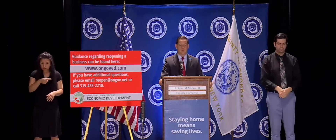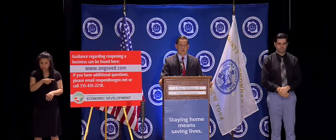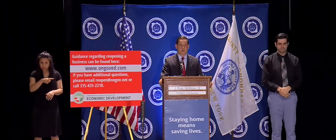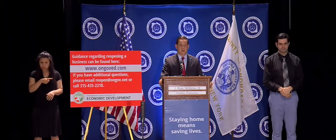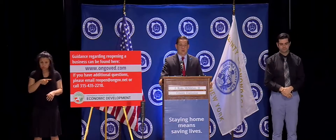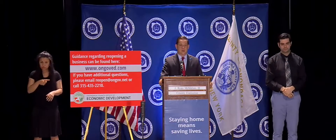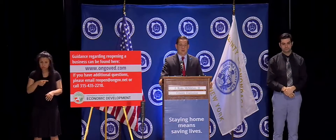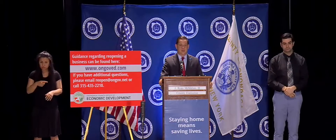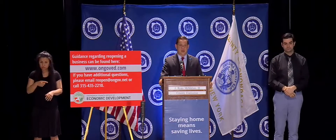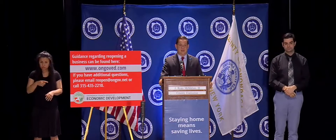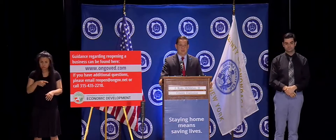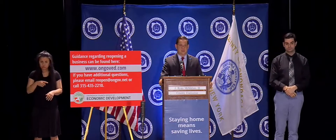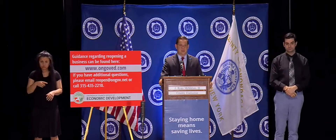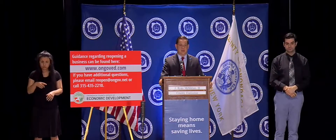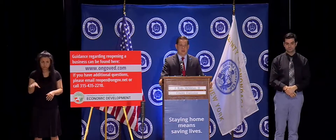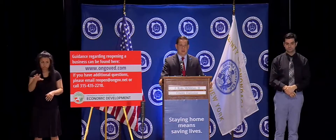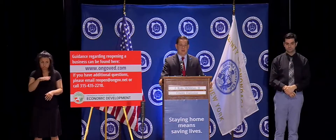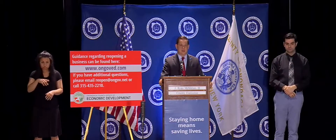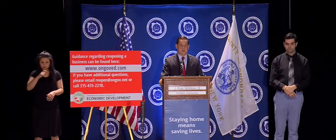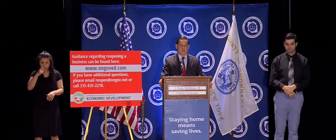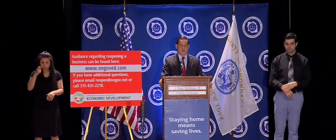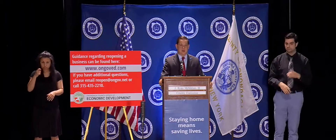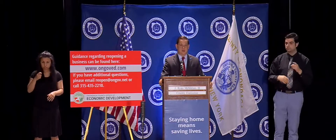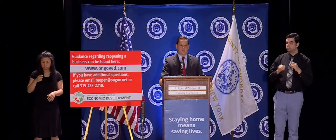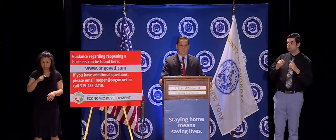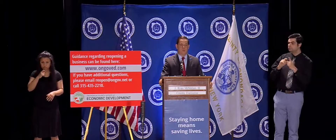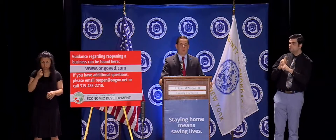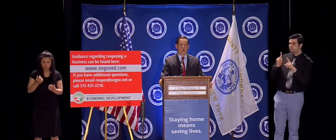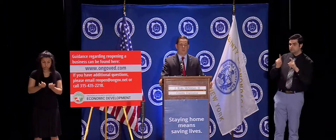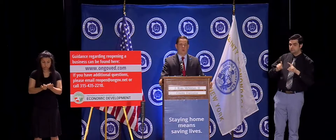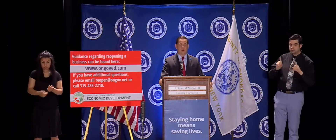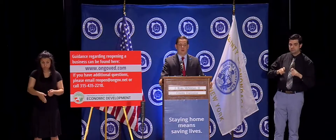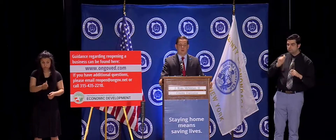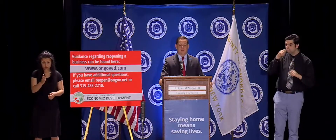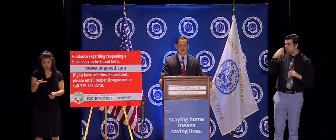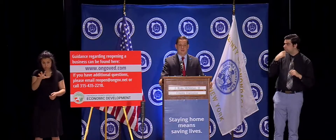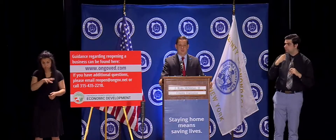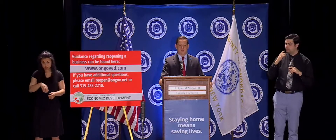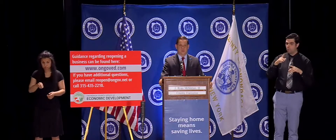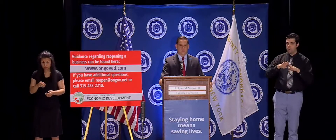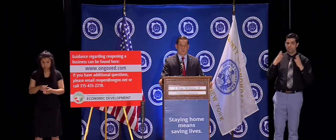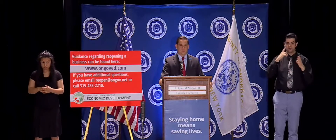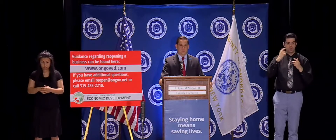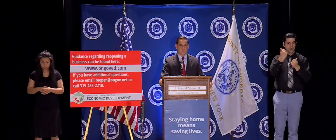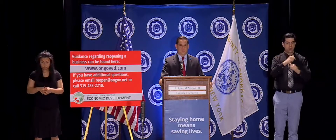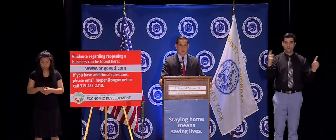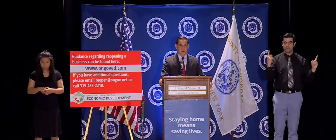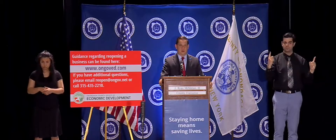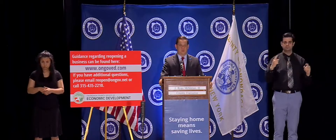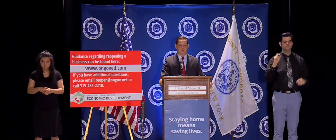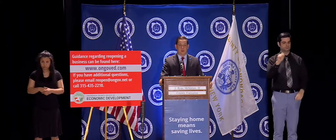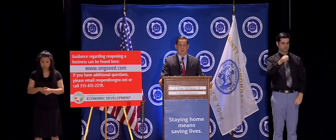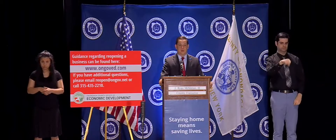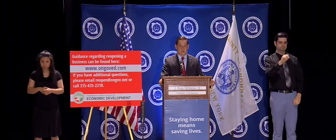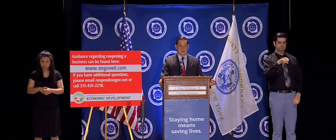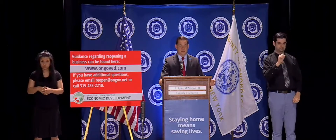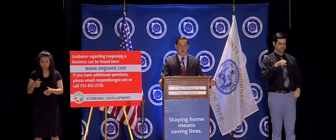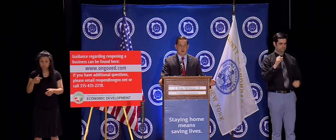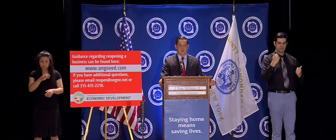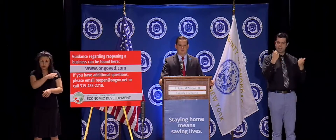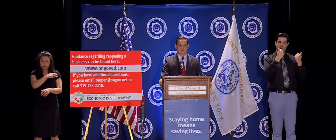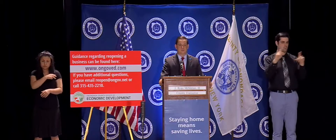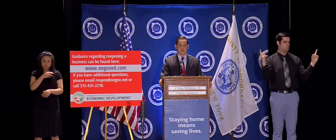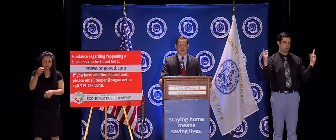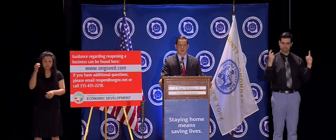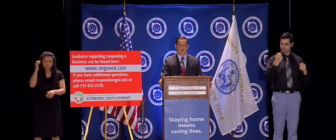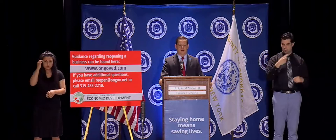can go and get a test. And I think more importantly, the message is we need people to remember it's